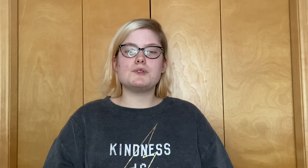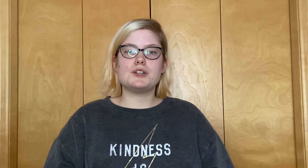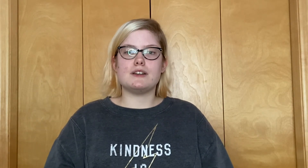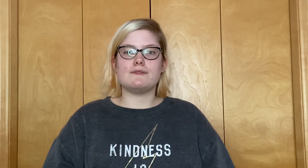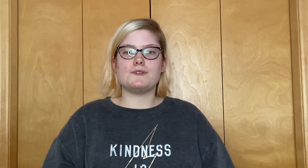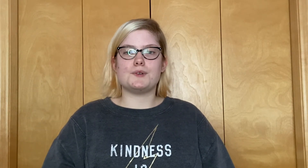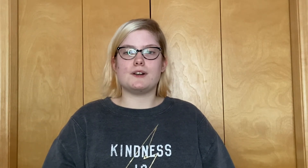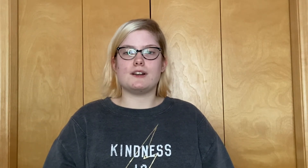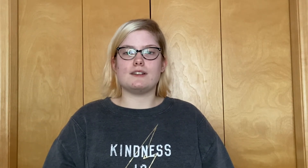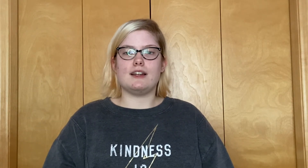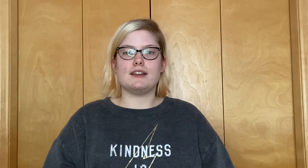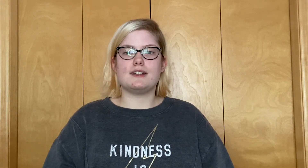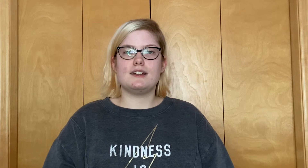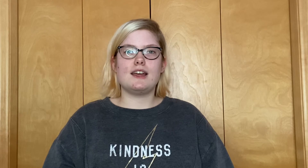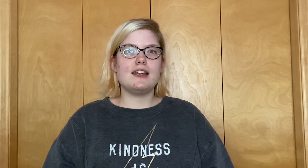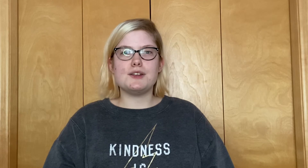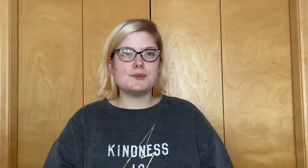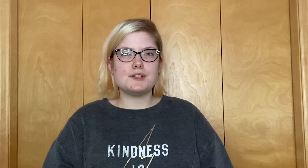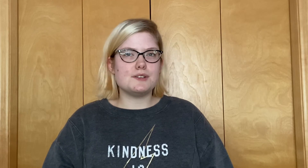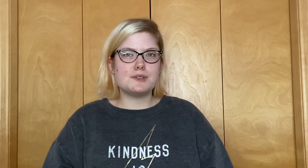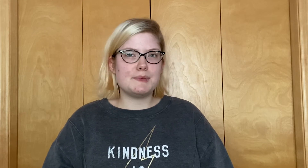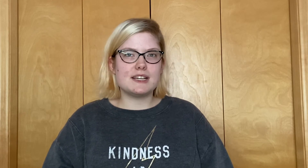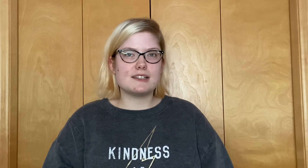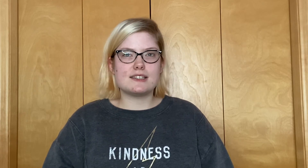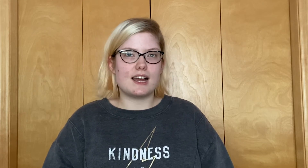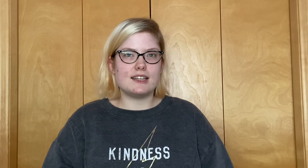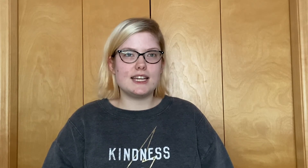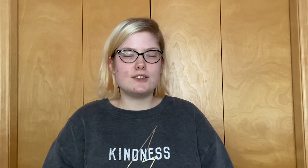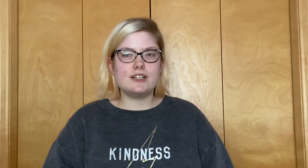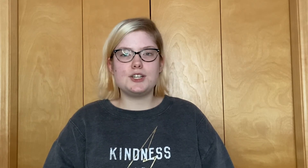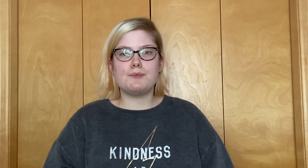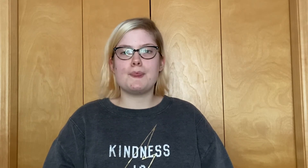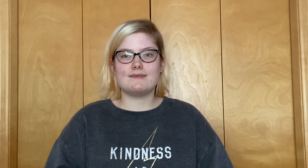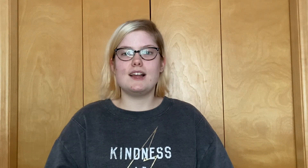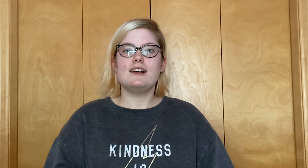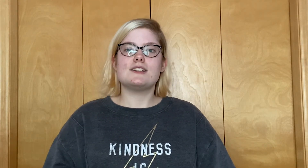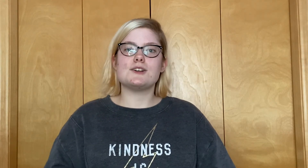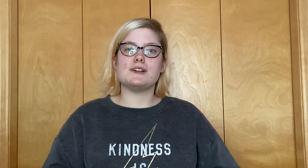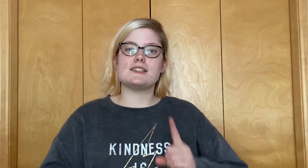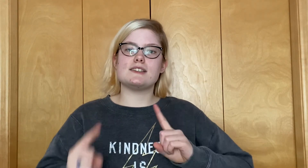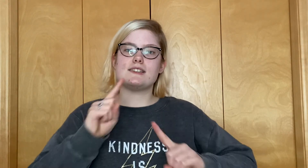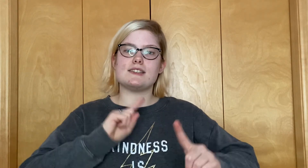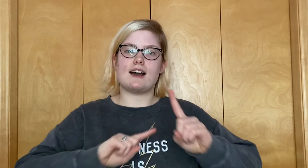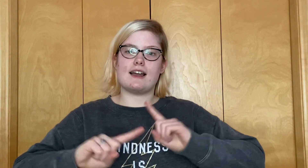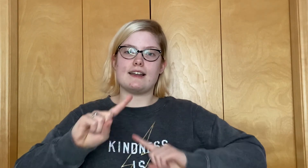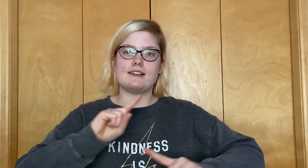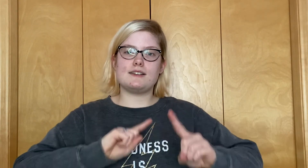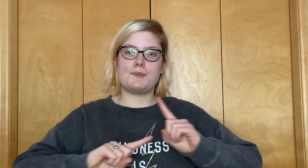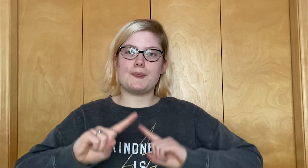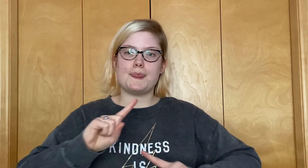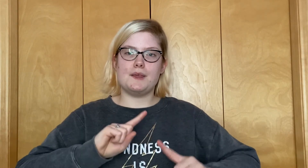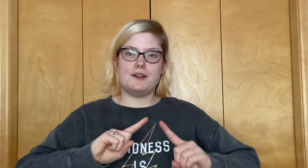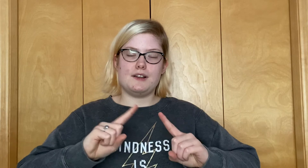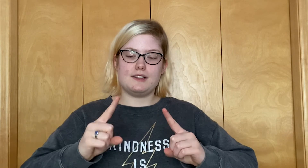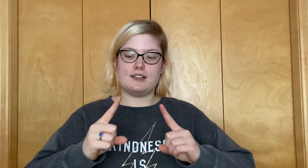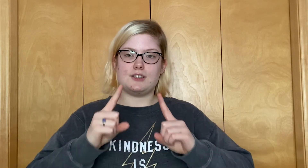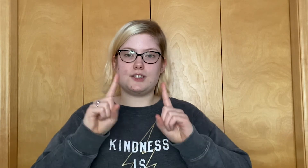motion for like, hey, do you speak sign language? So it's sign. It's just your